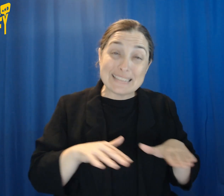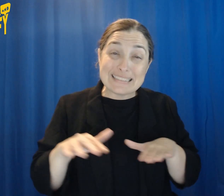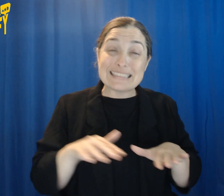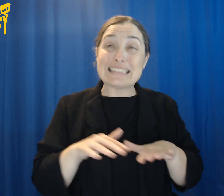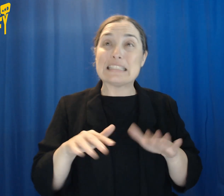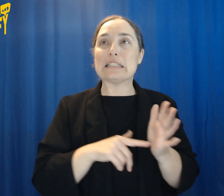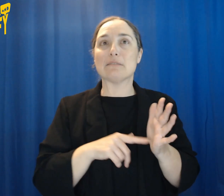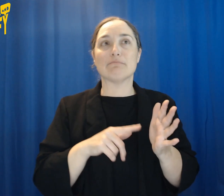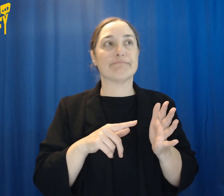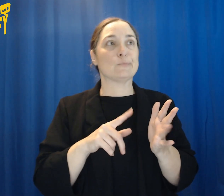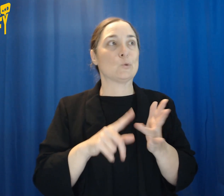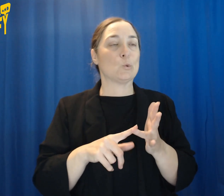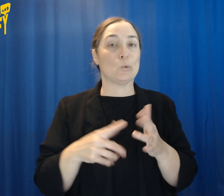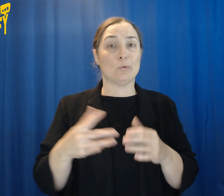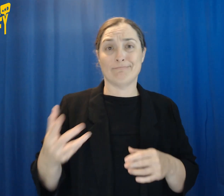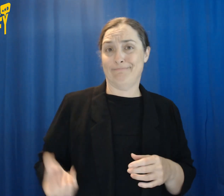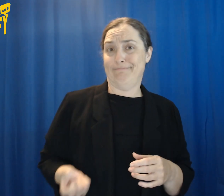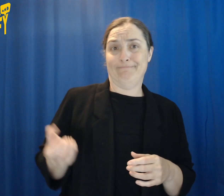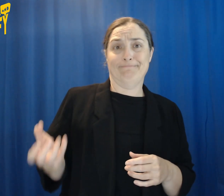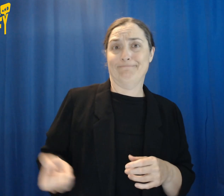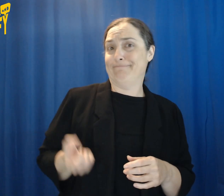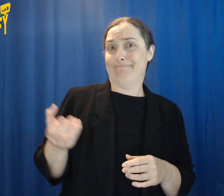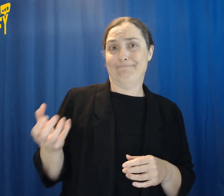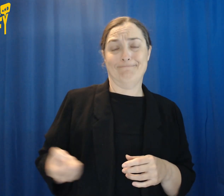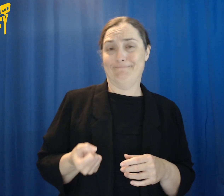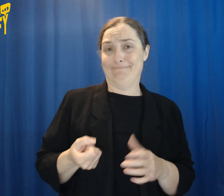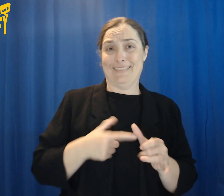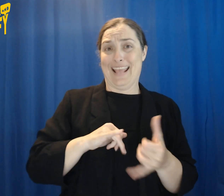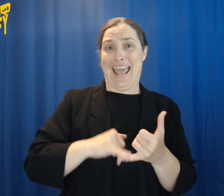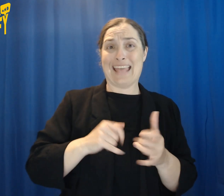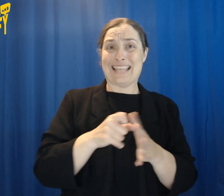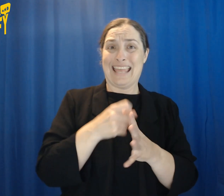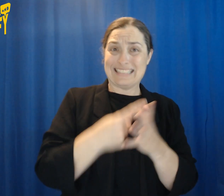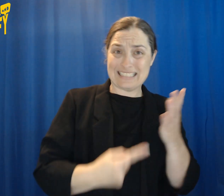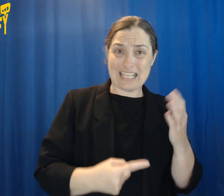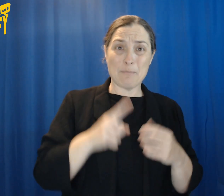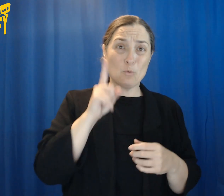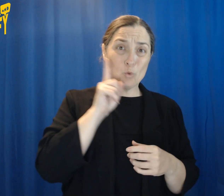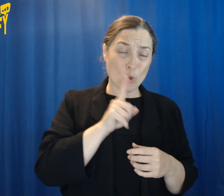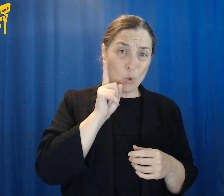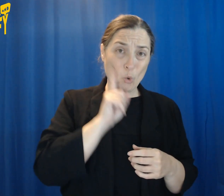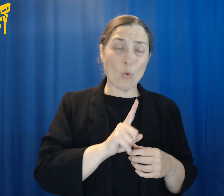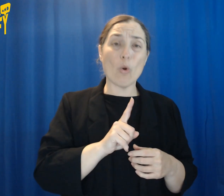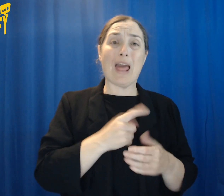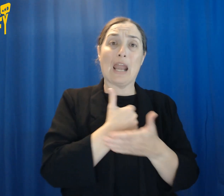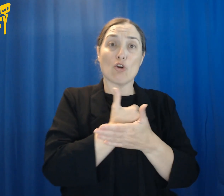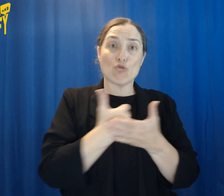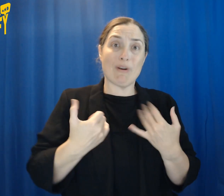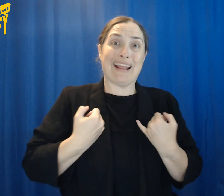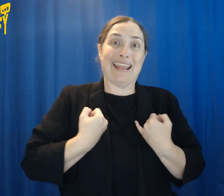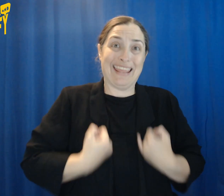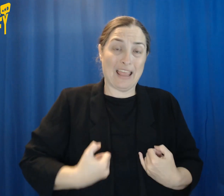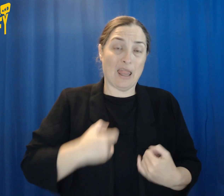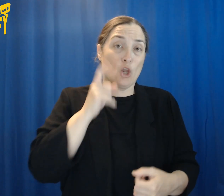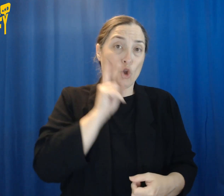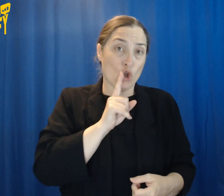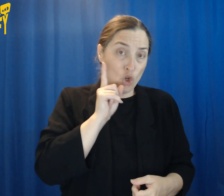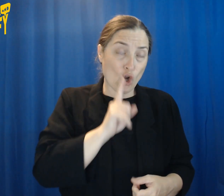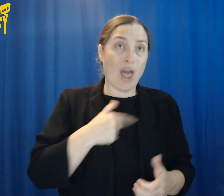living as a disabled girl and a chronically ill girl that I never even thought that I could pursue